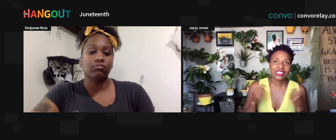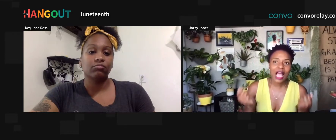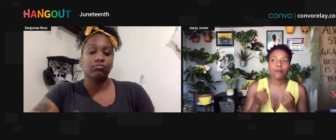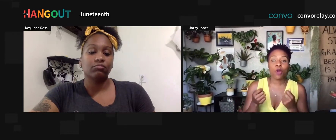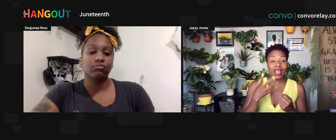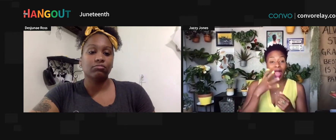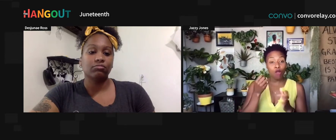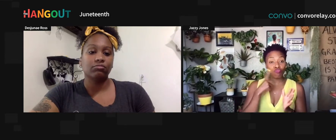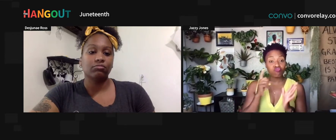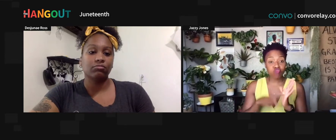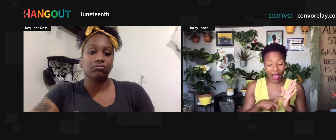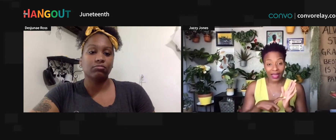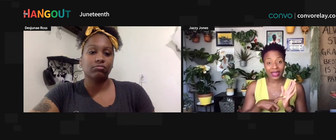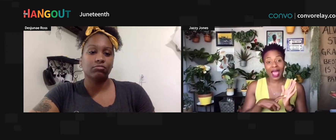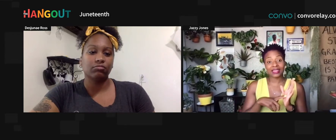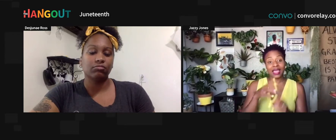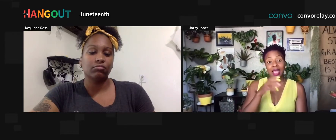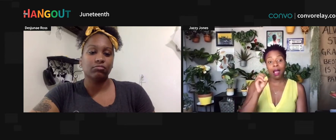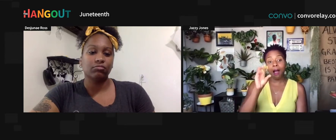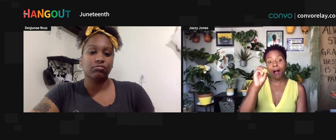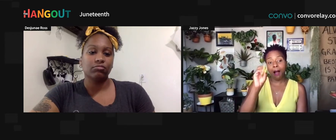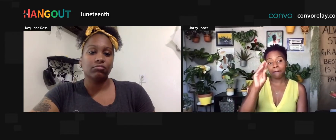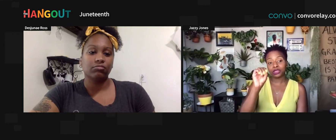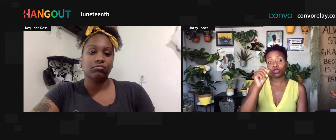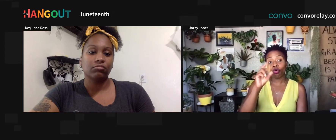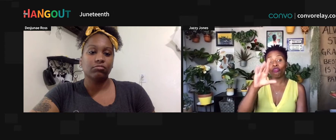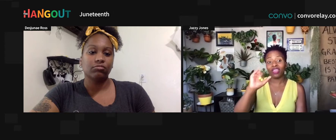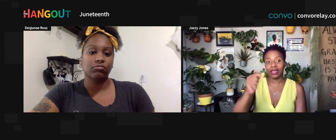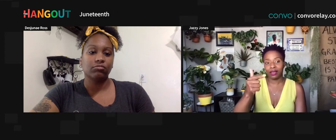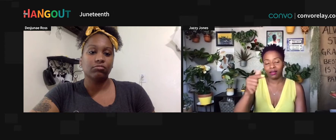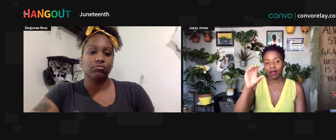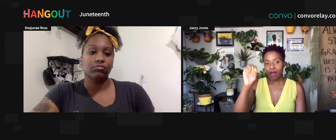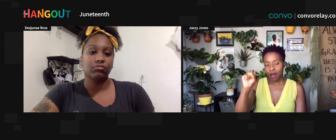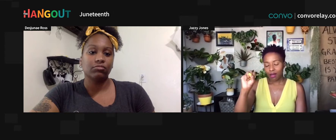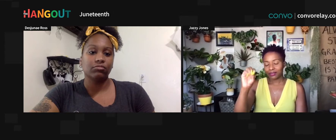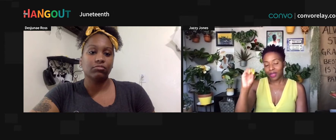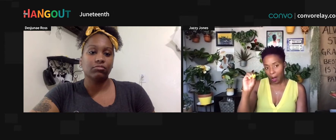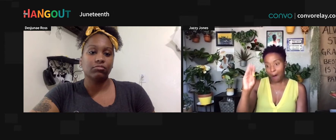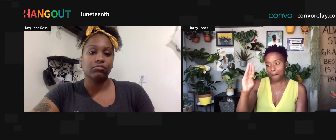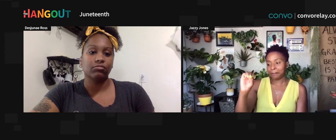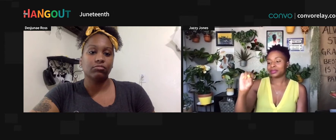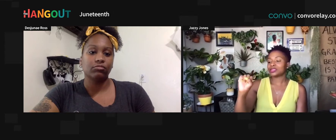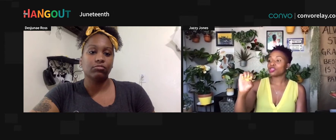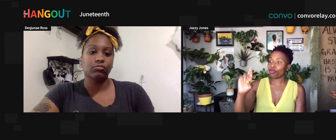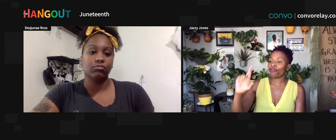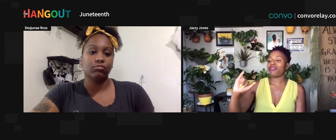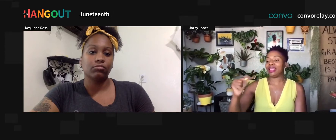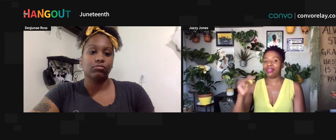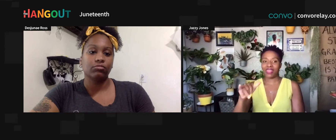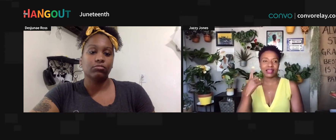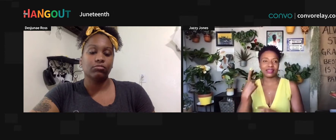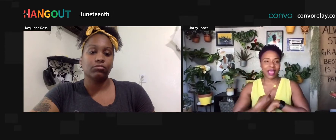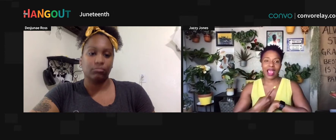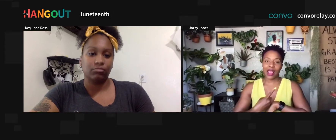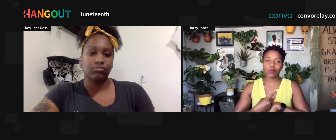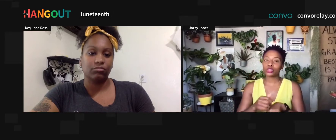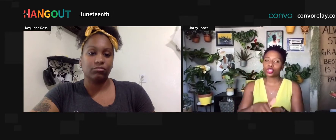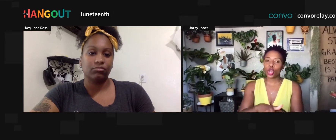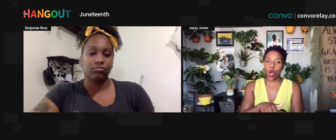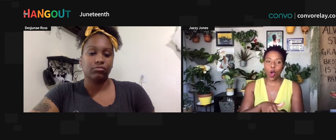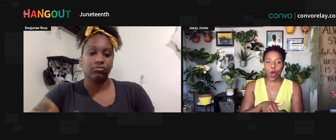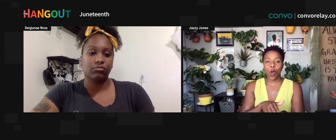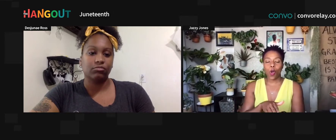was a slow and emerging process to get it recognized.